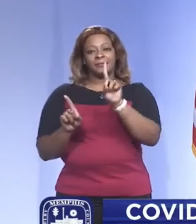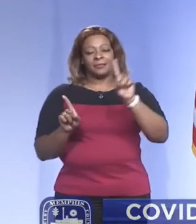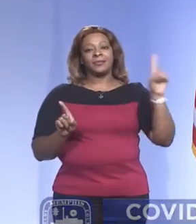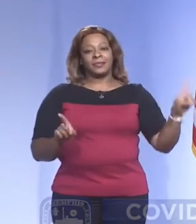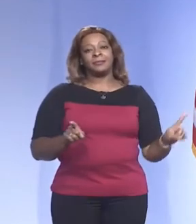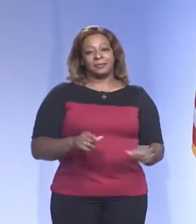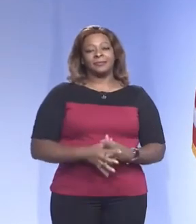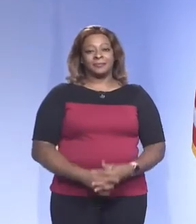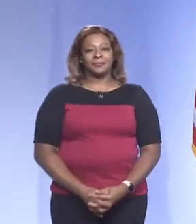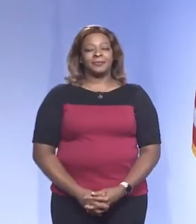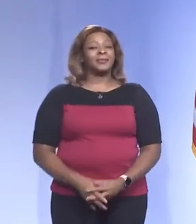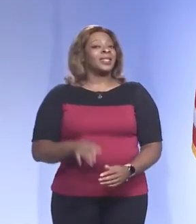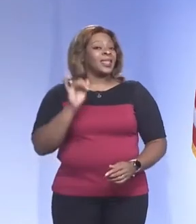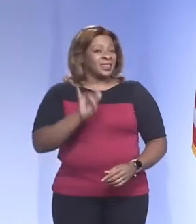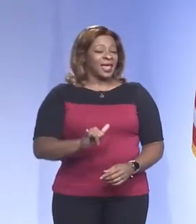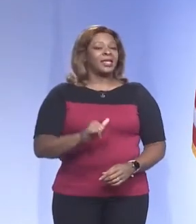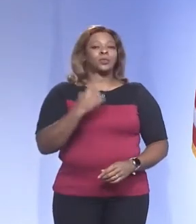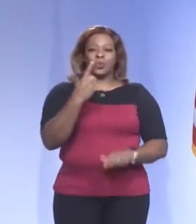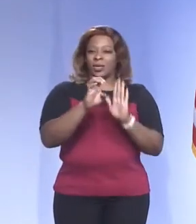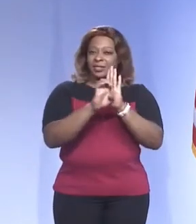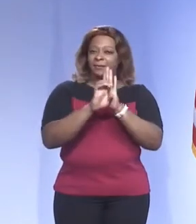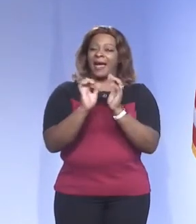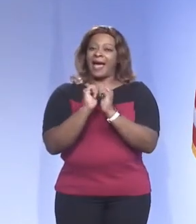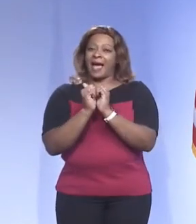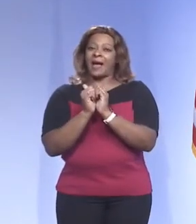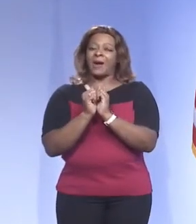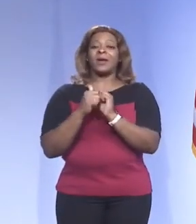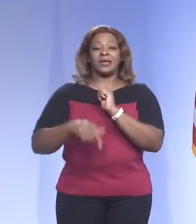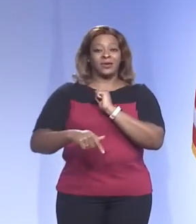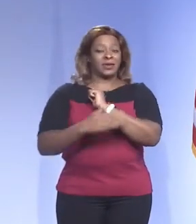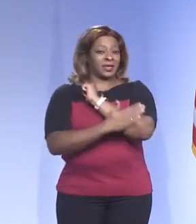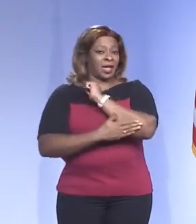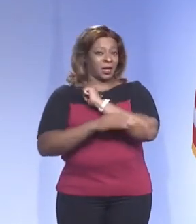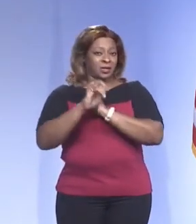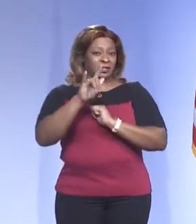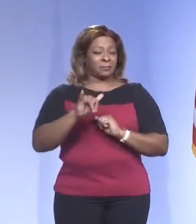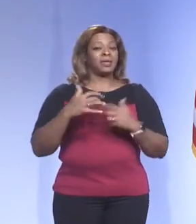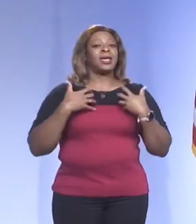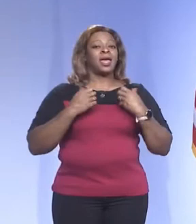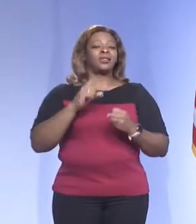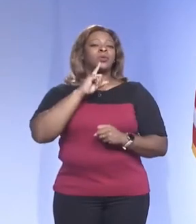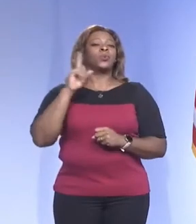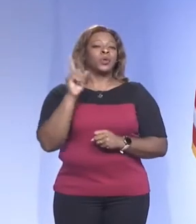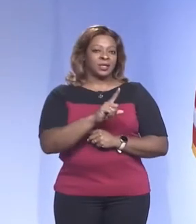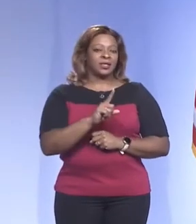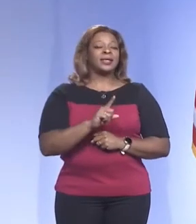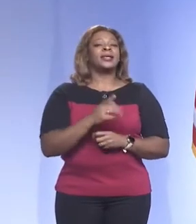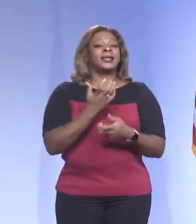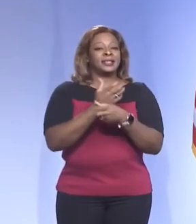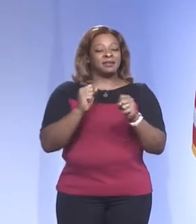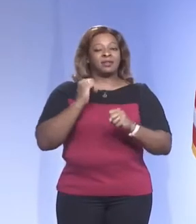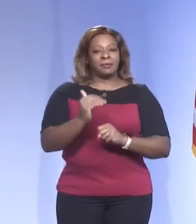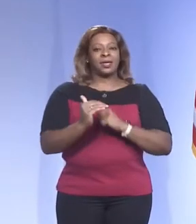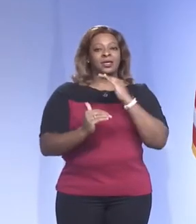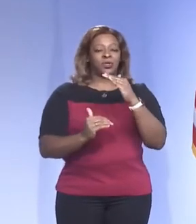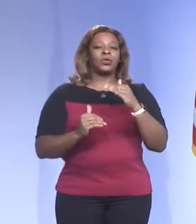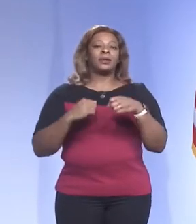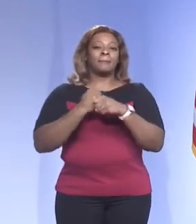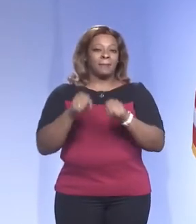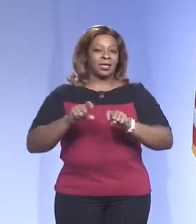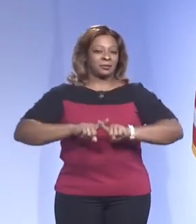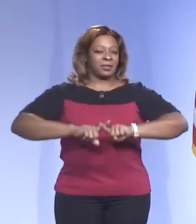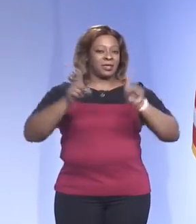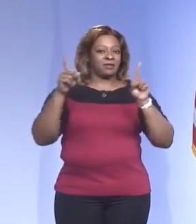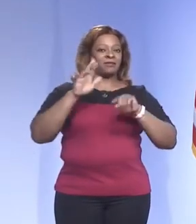separation. So that's just an example of how the county health directive safety measures may differ